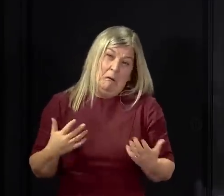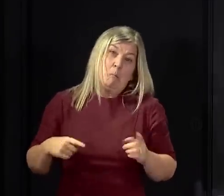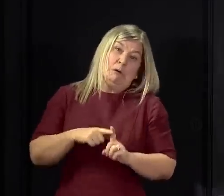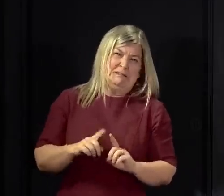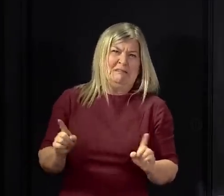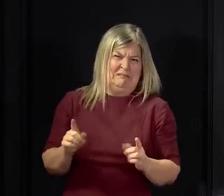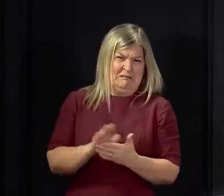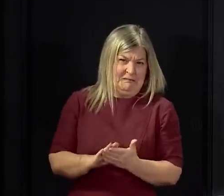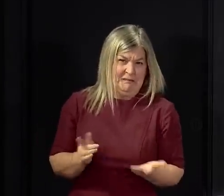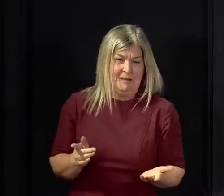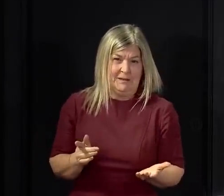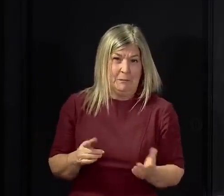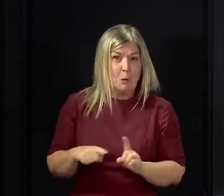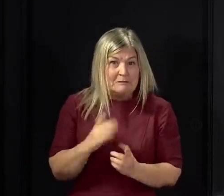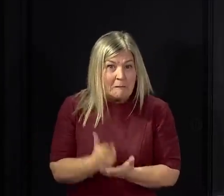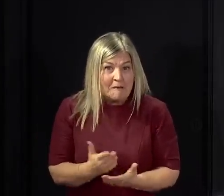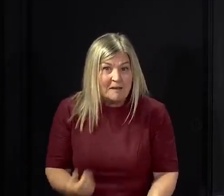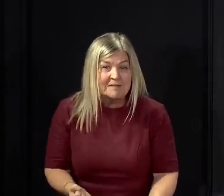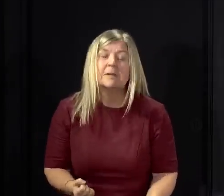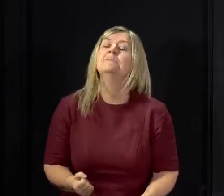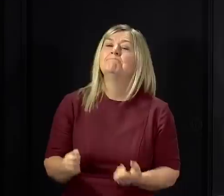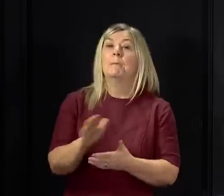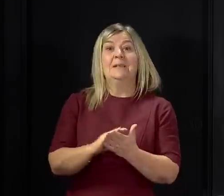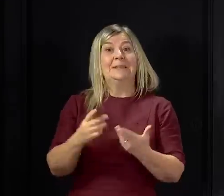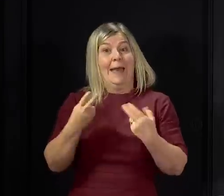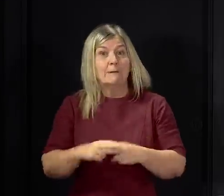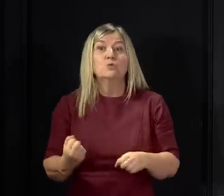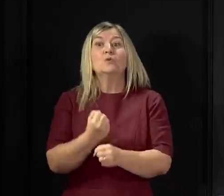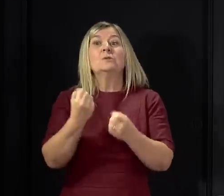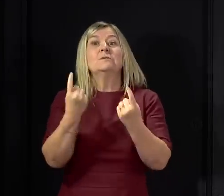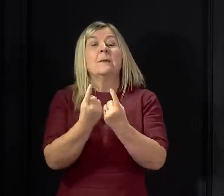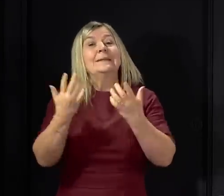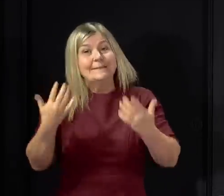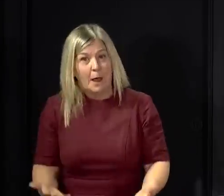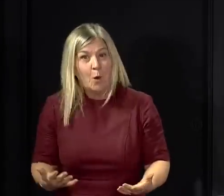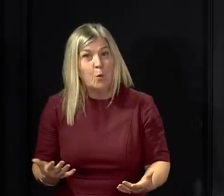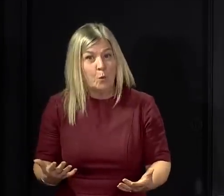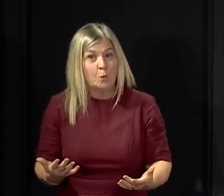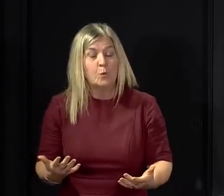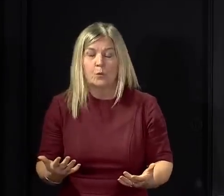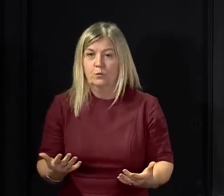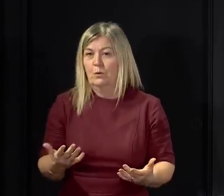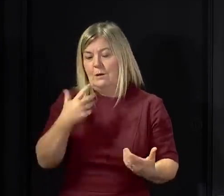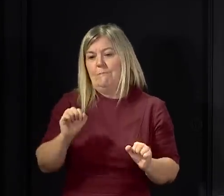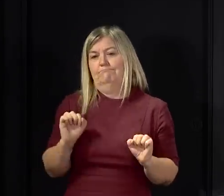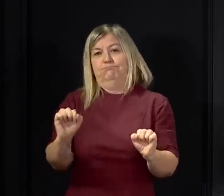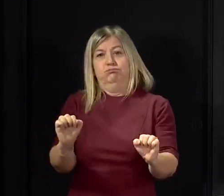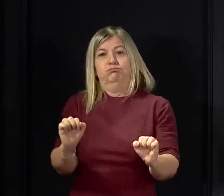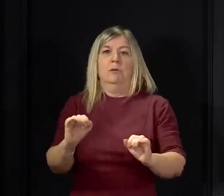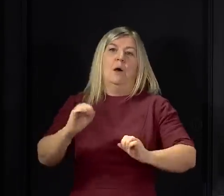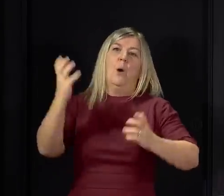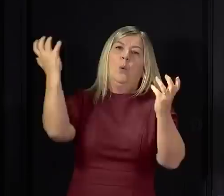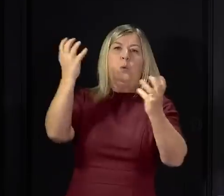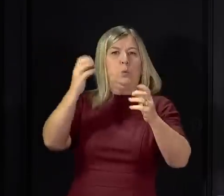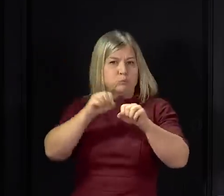upside is that if we do act now, and if we act firmly now, we can prevent that serious